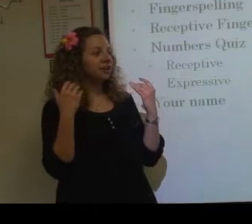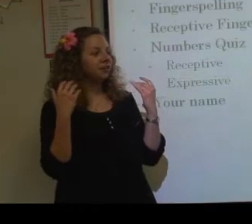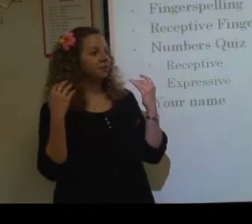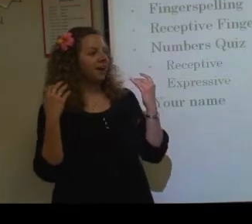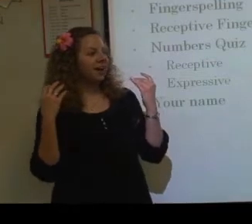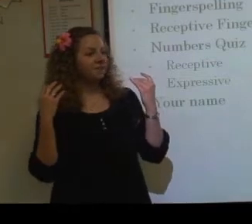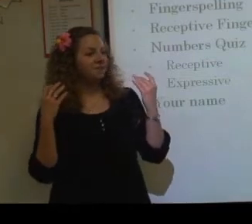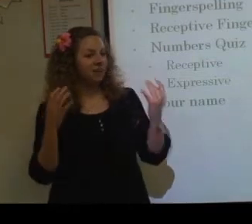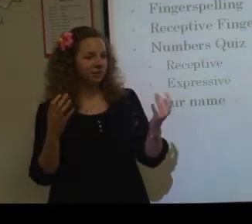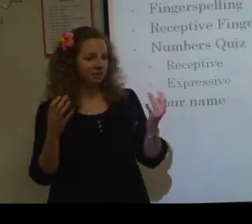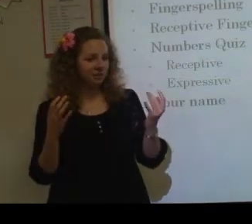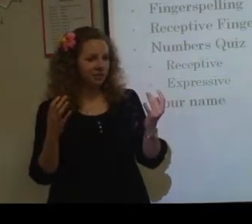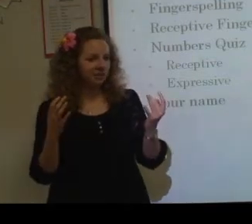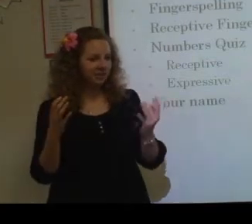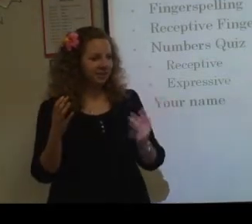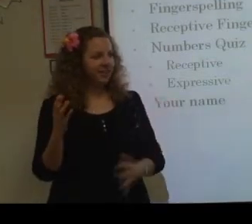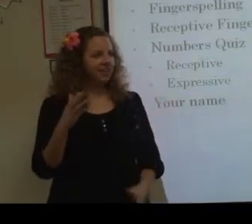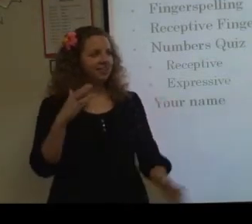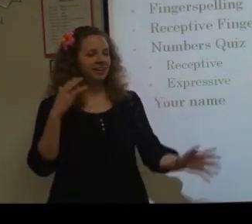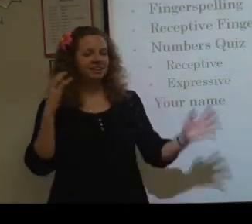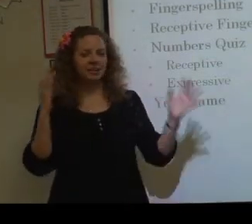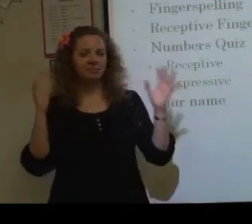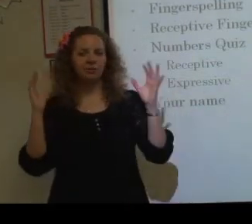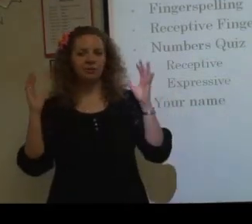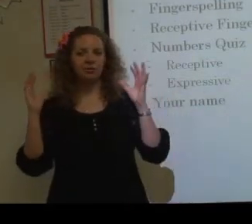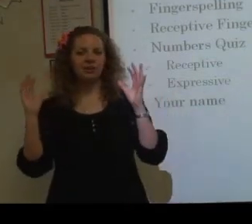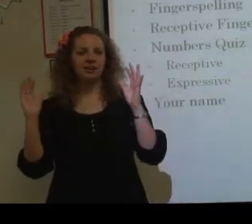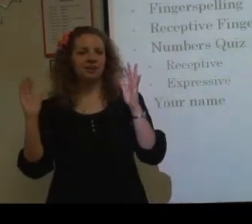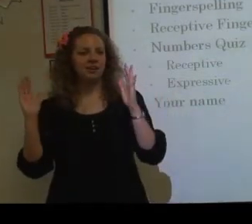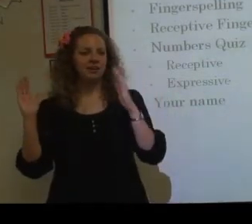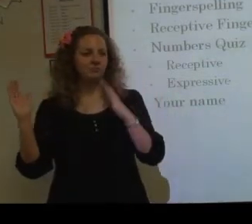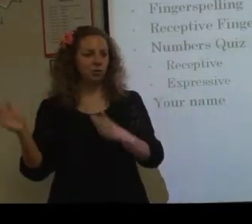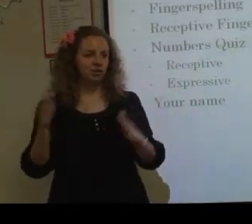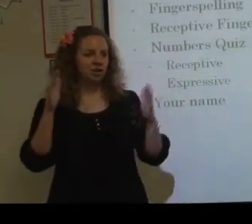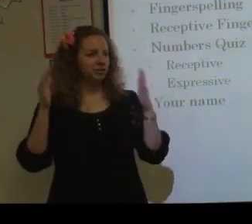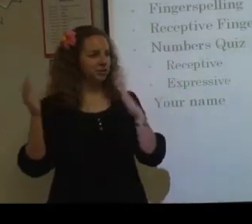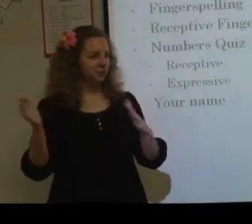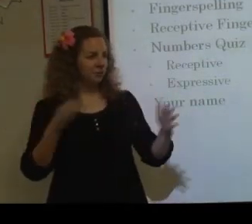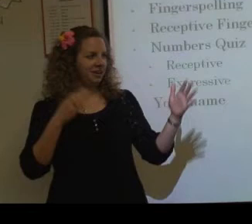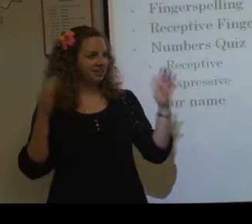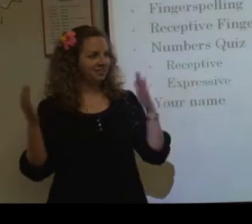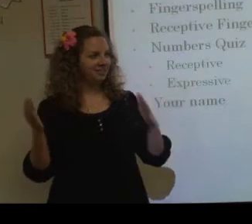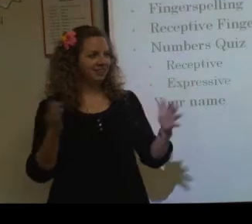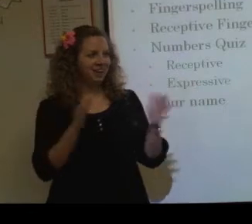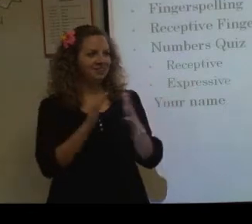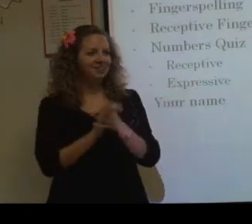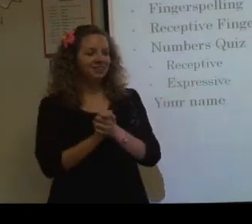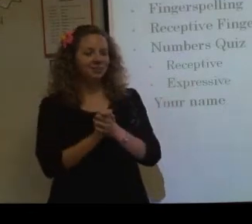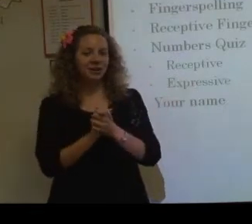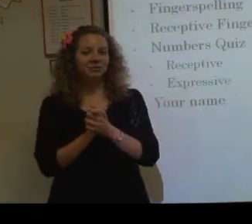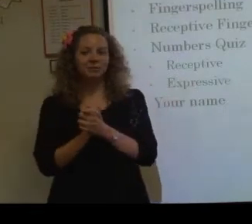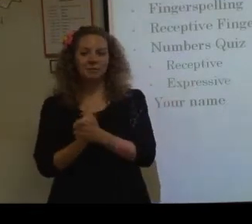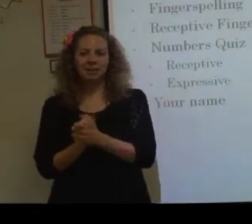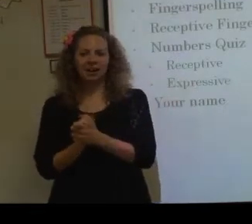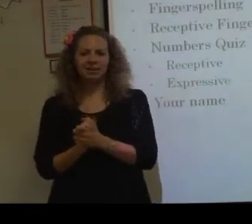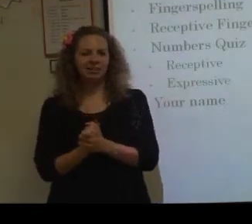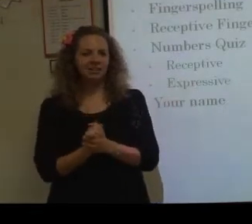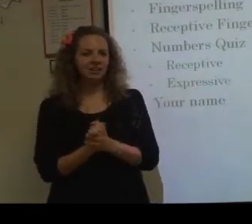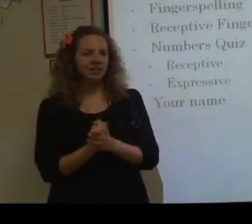it at a faster speed. And then the next time I'll go through it at a more like slower pace. Okay? So, and remember, I think I